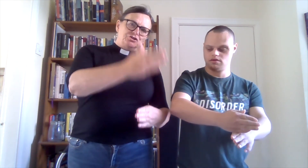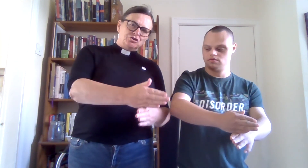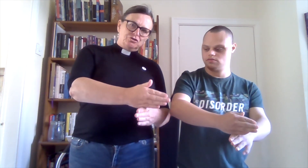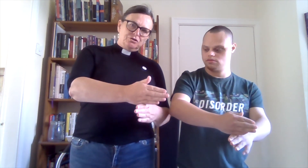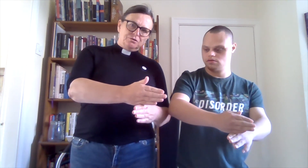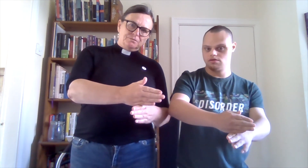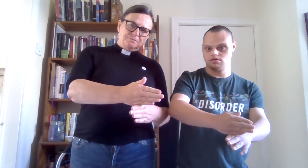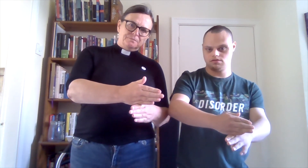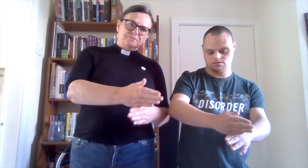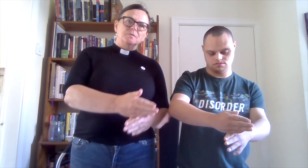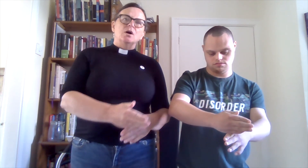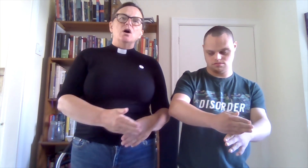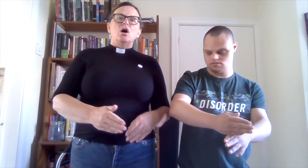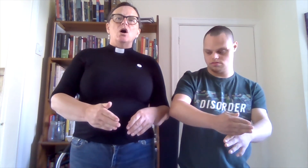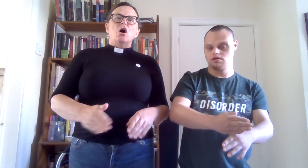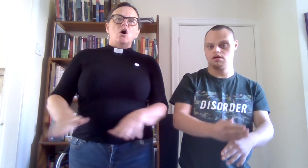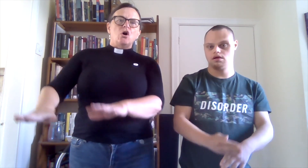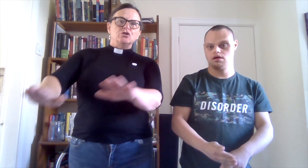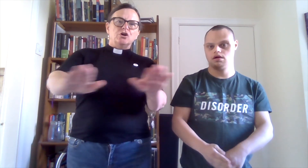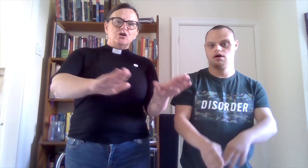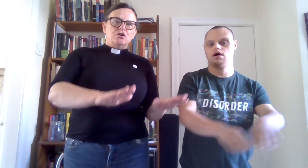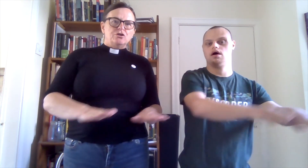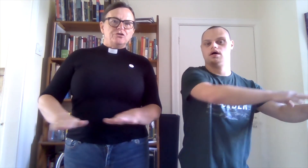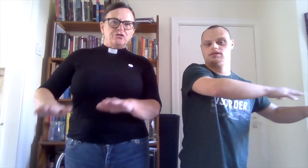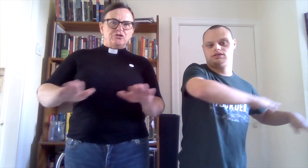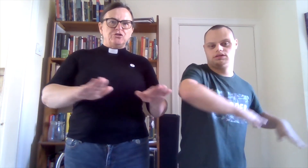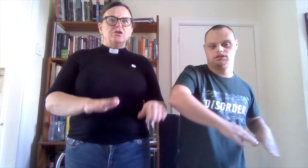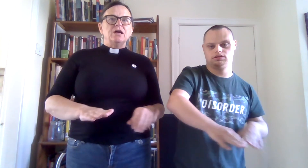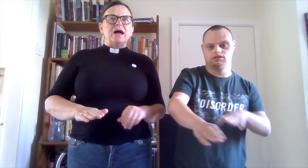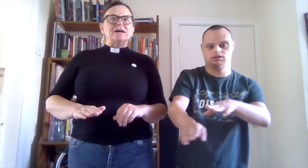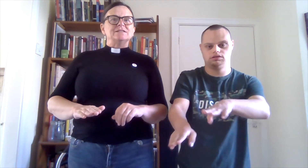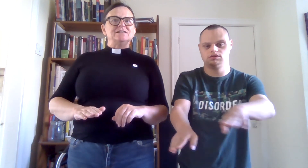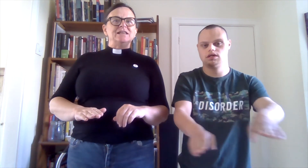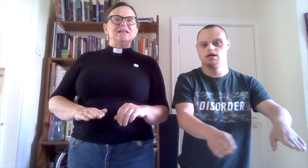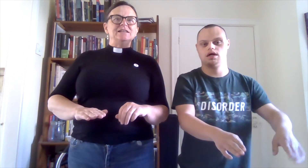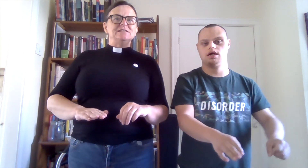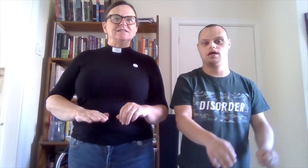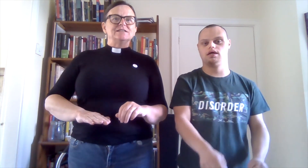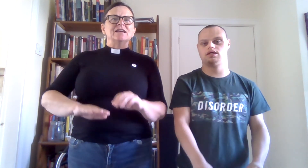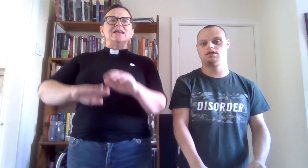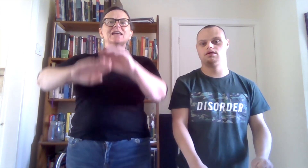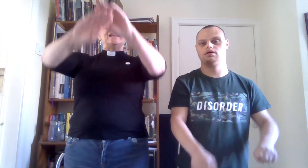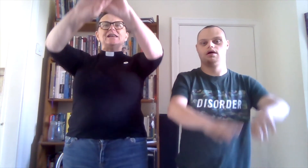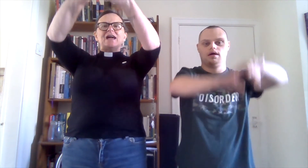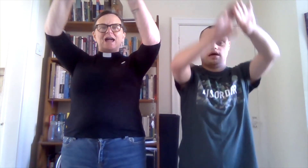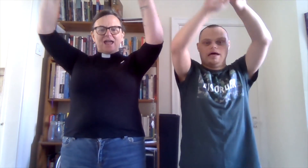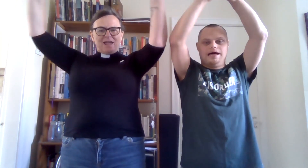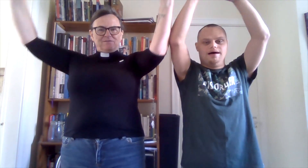thy will be done on earth as it is in